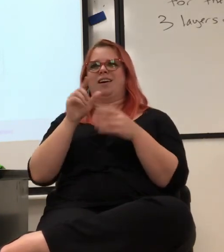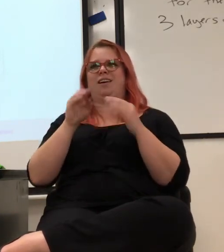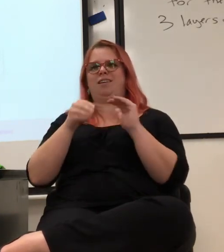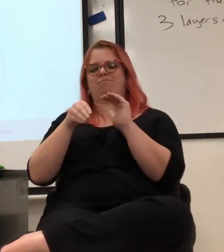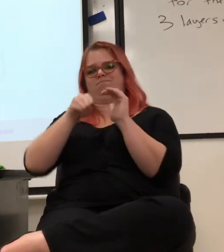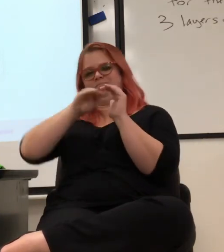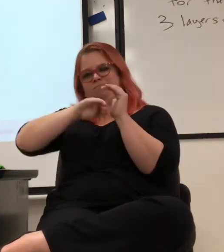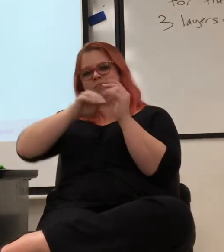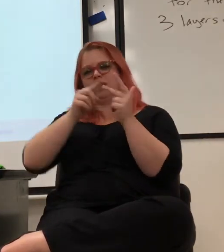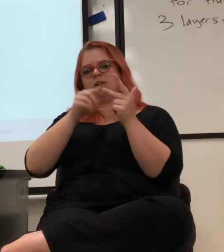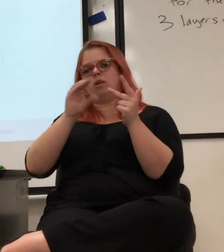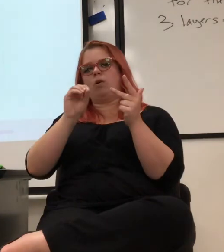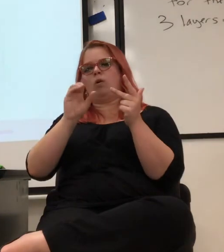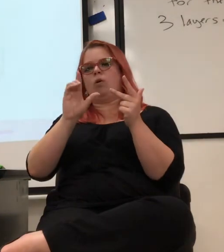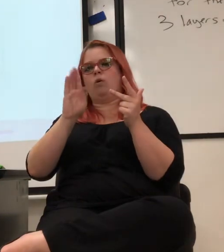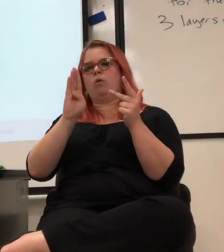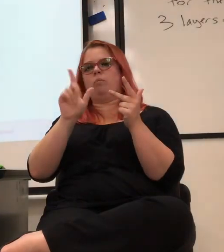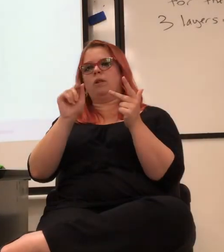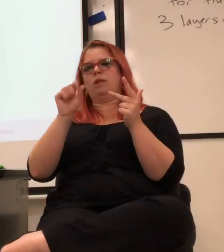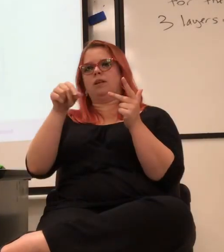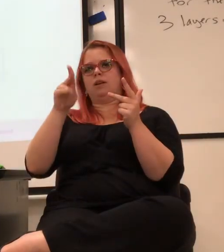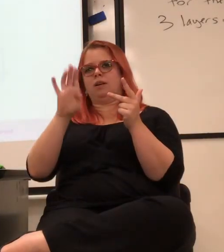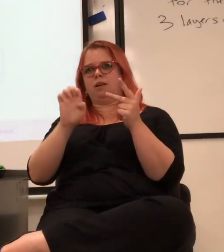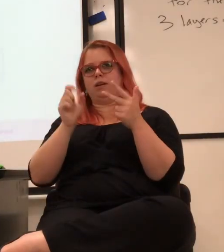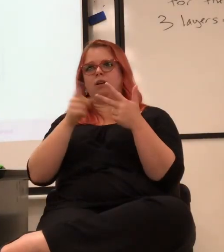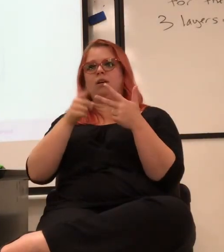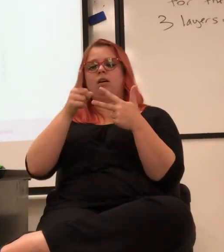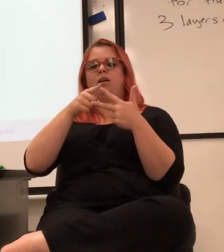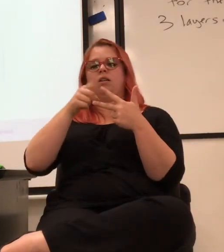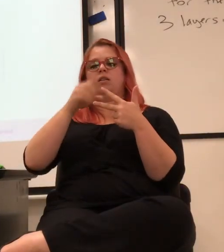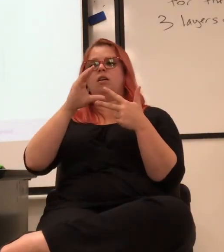layer. Then you have a circular layer,